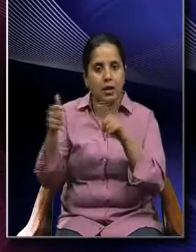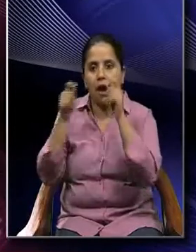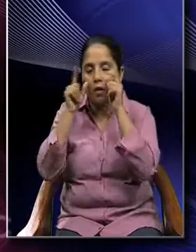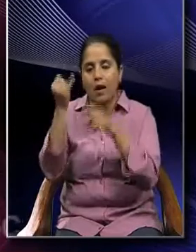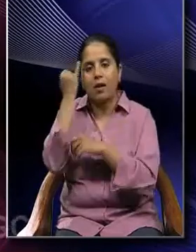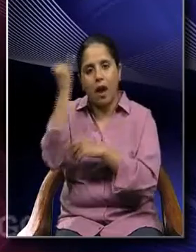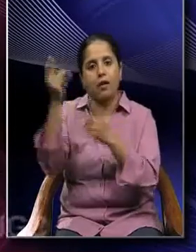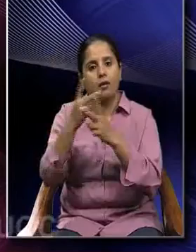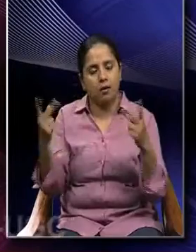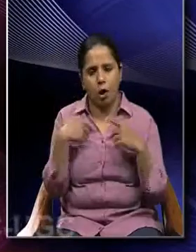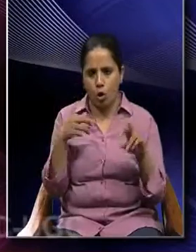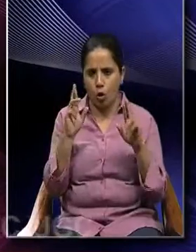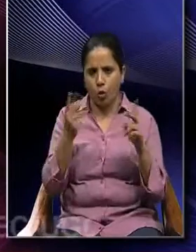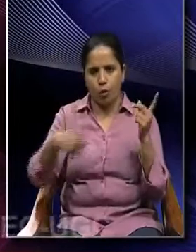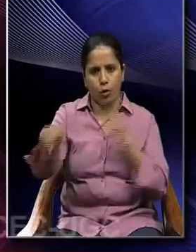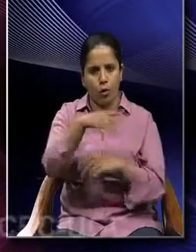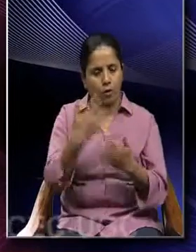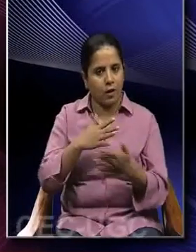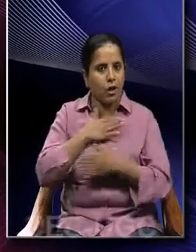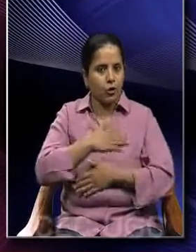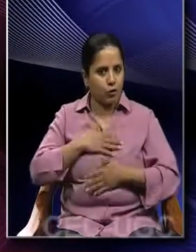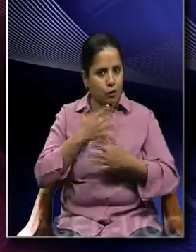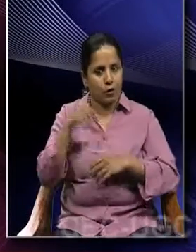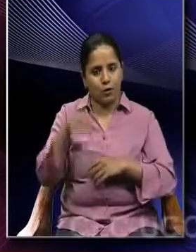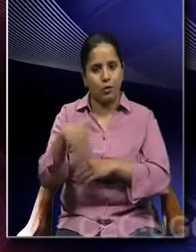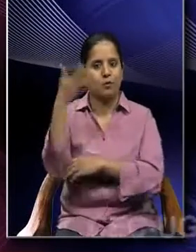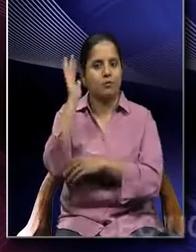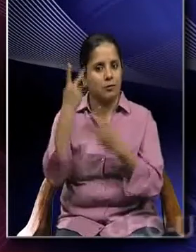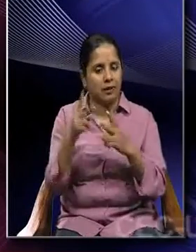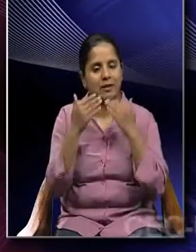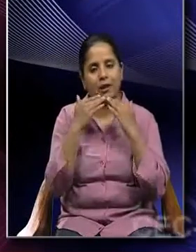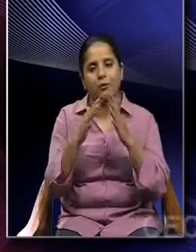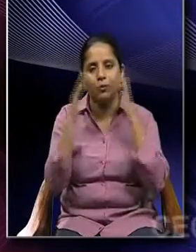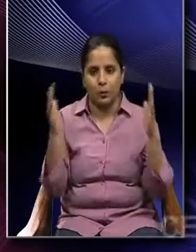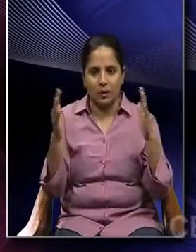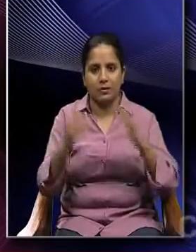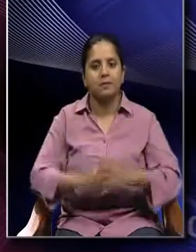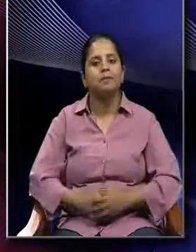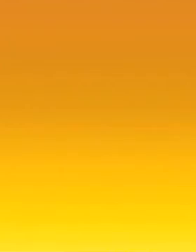ideas. I hope you must have enjoyed today's lecture of mine. Thank you so much.